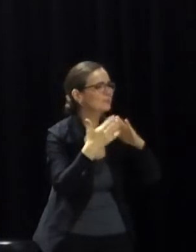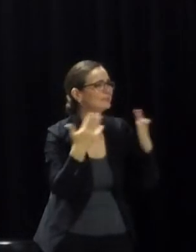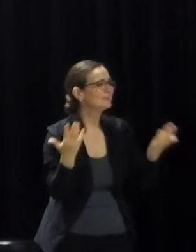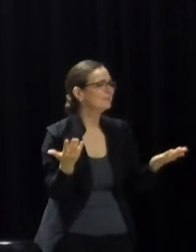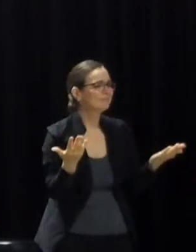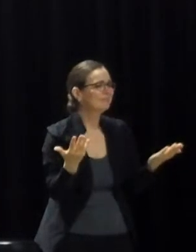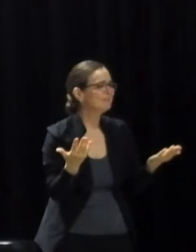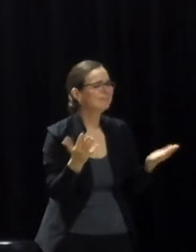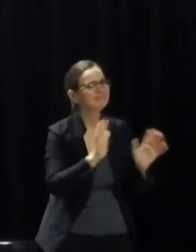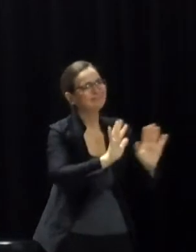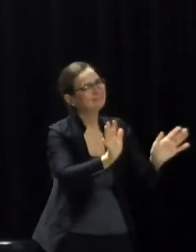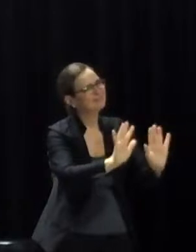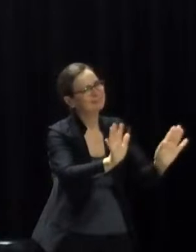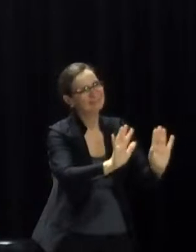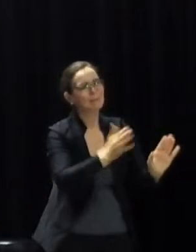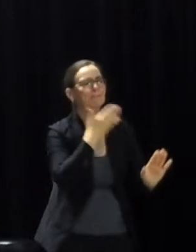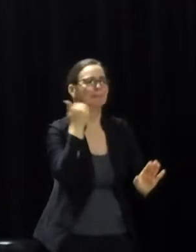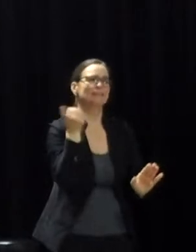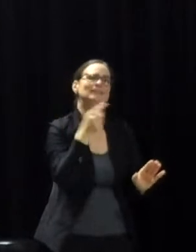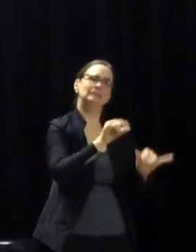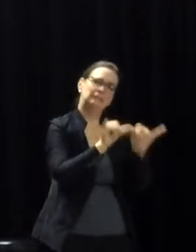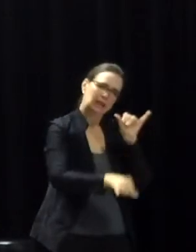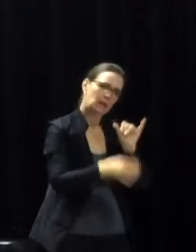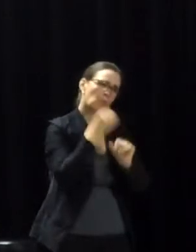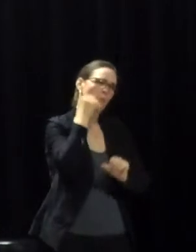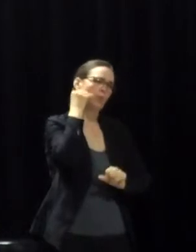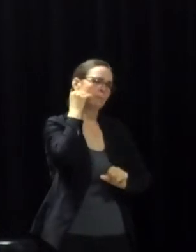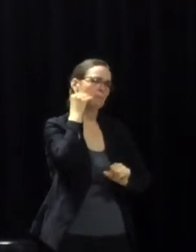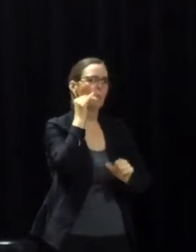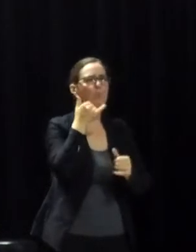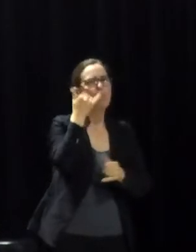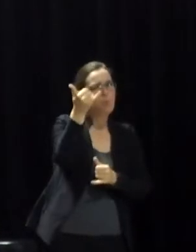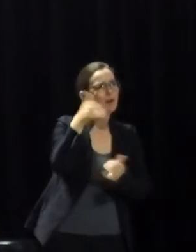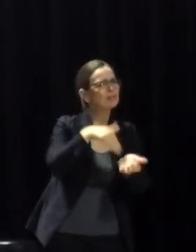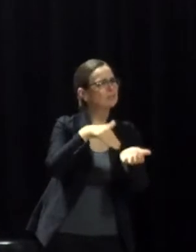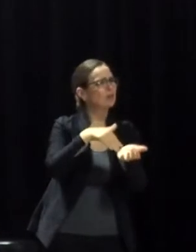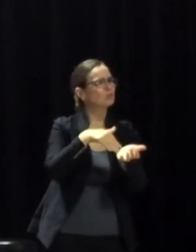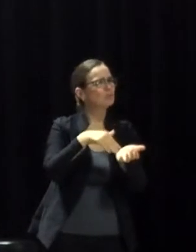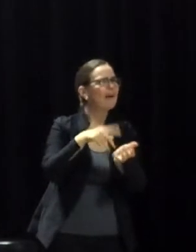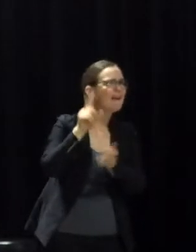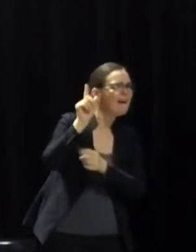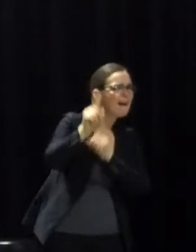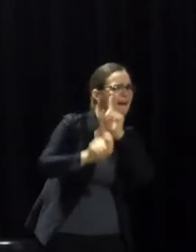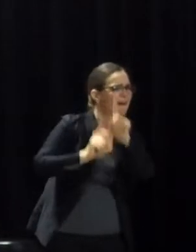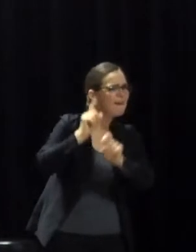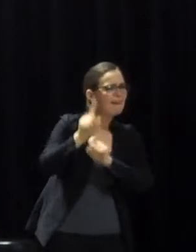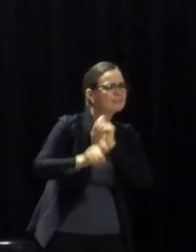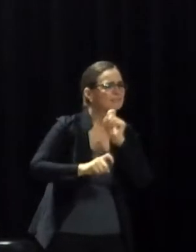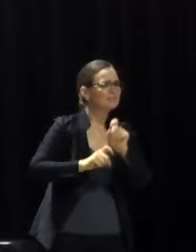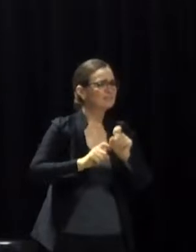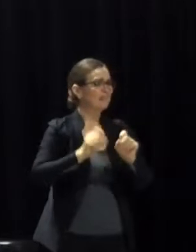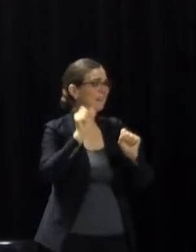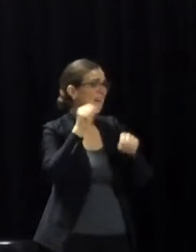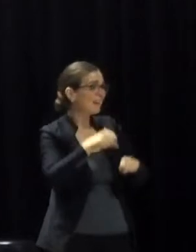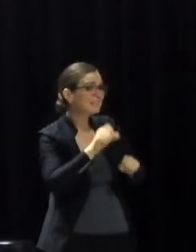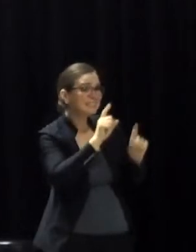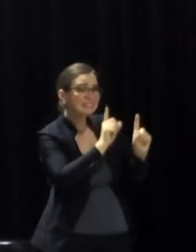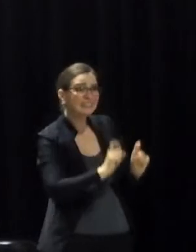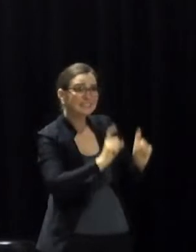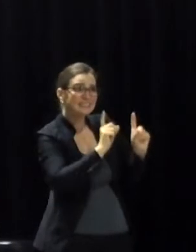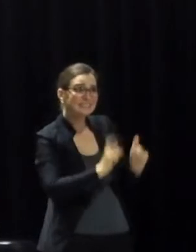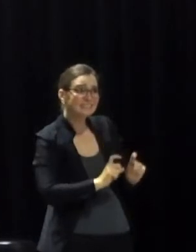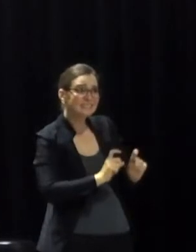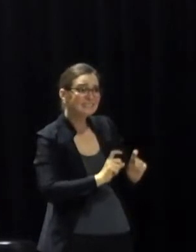doctor, a county executive, just explain everything in terms of how many testing capacity. We have enough, very good testing capacity in this